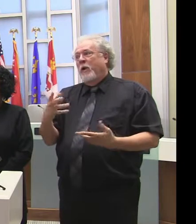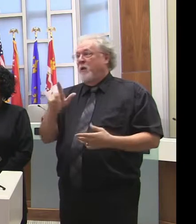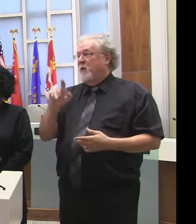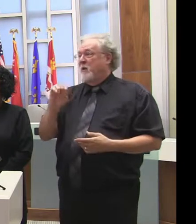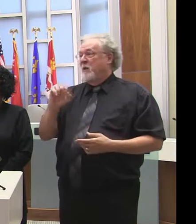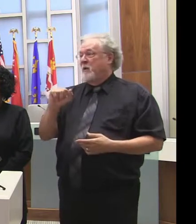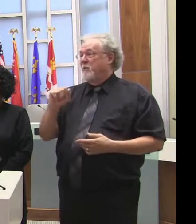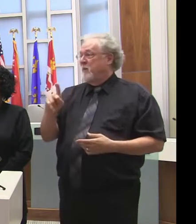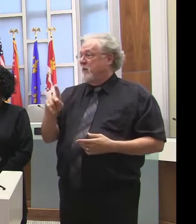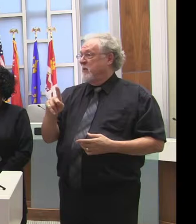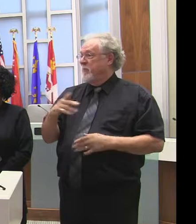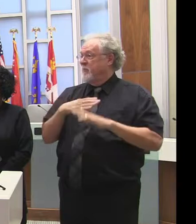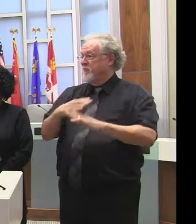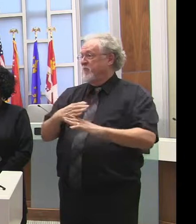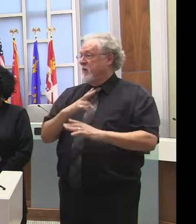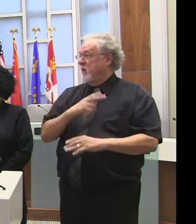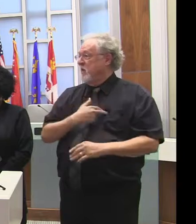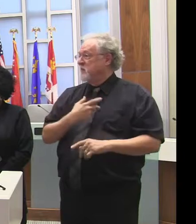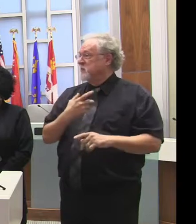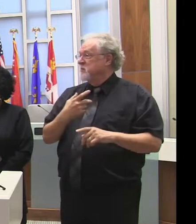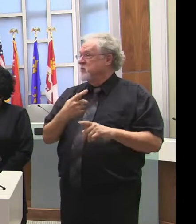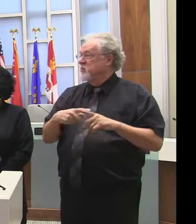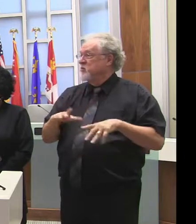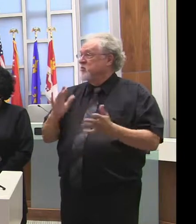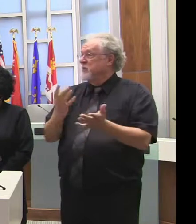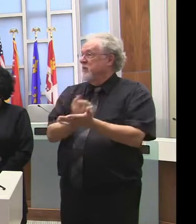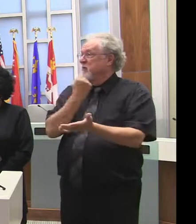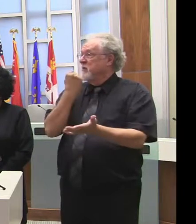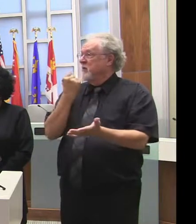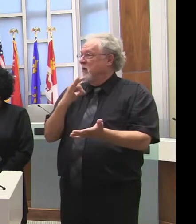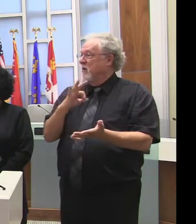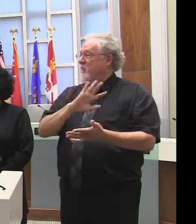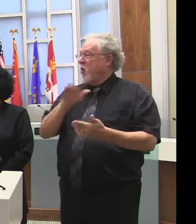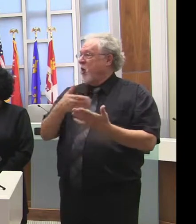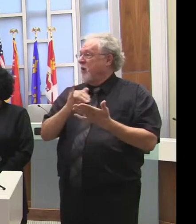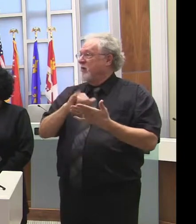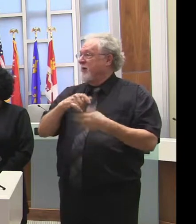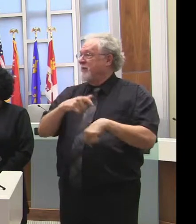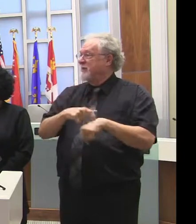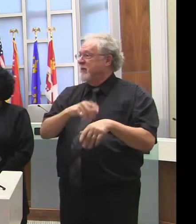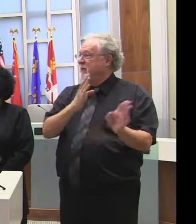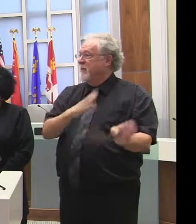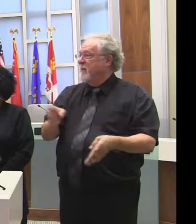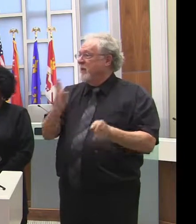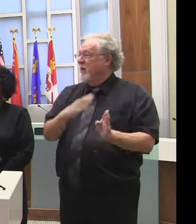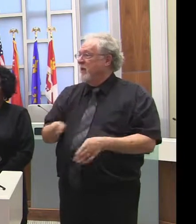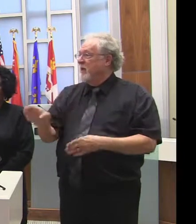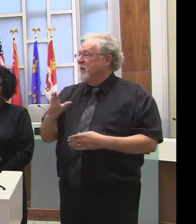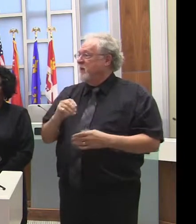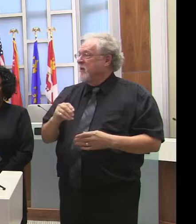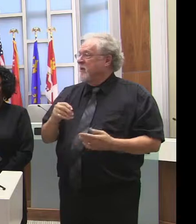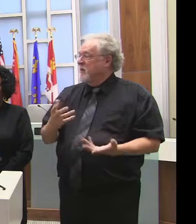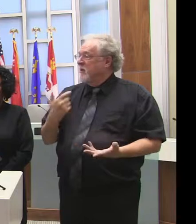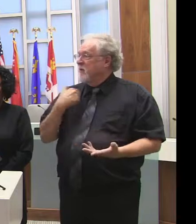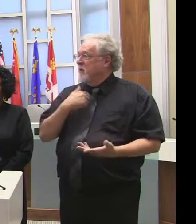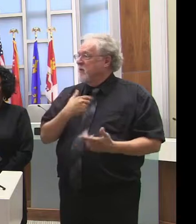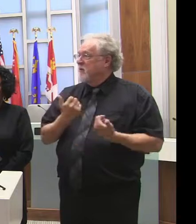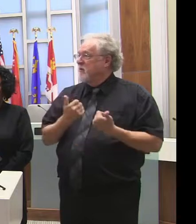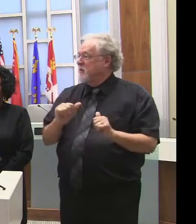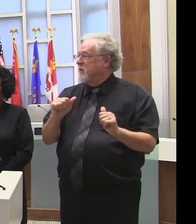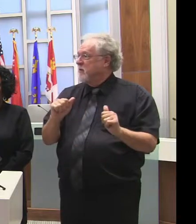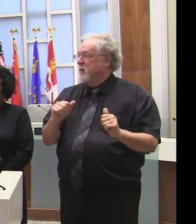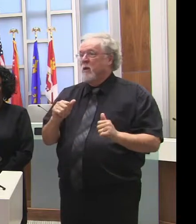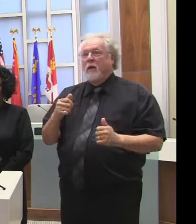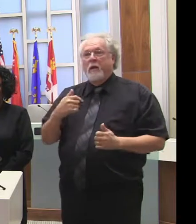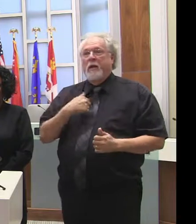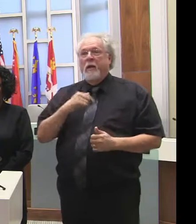leak prevented us from being able to take advantage of all of that time and effort and energy that we put into that.